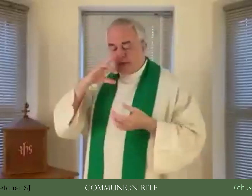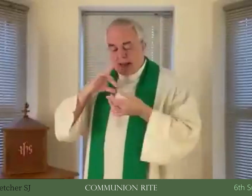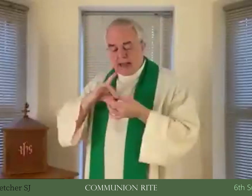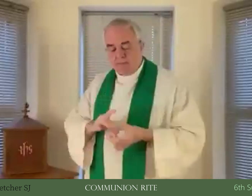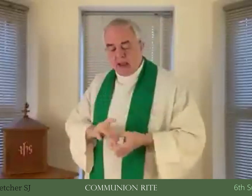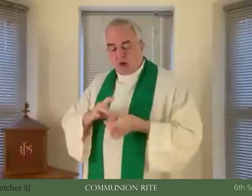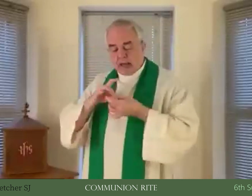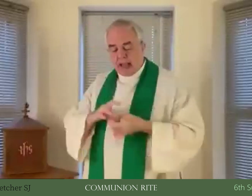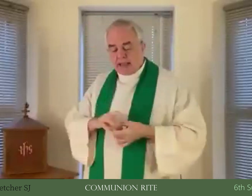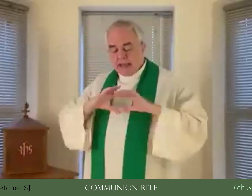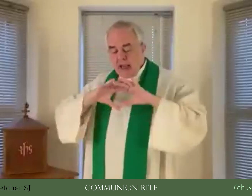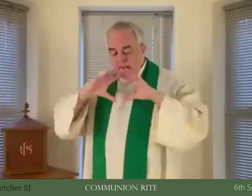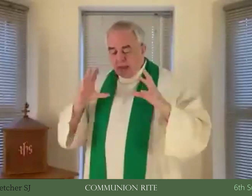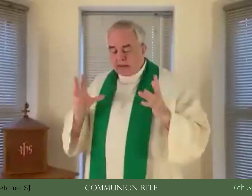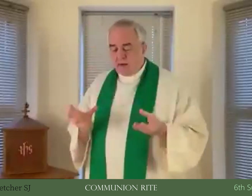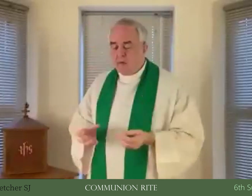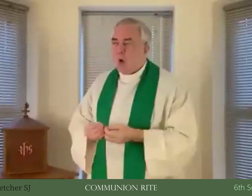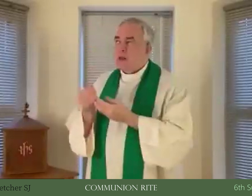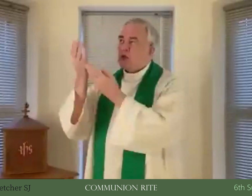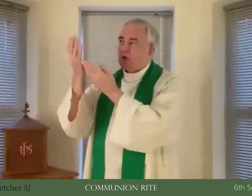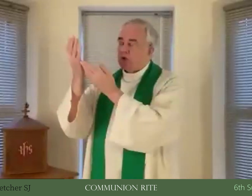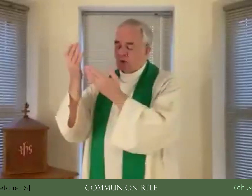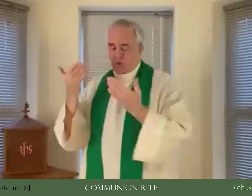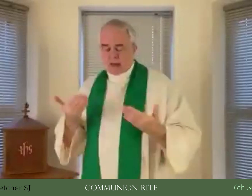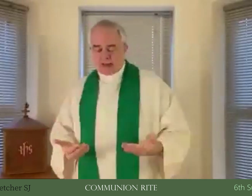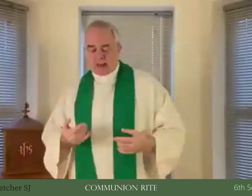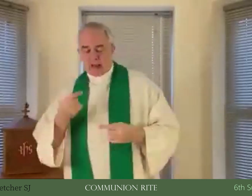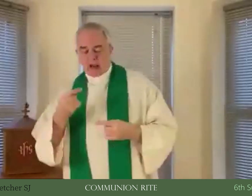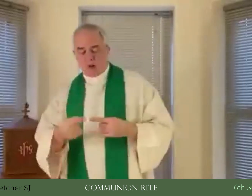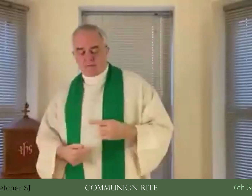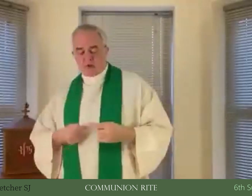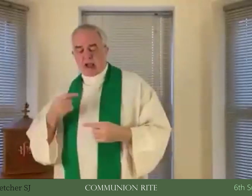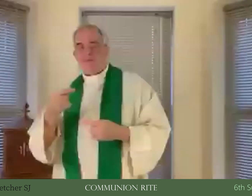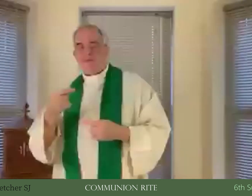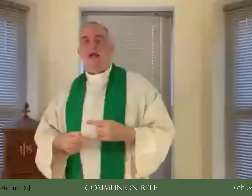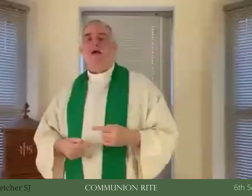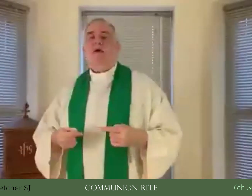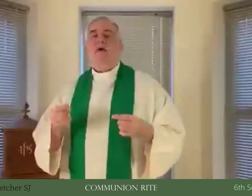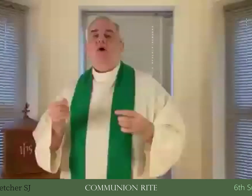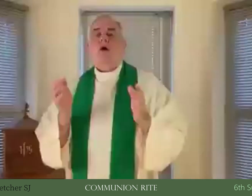that I may unite myself wholly to you, now, forever and ever.